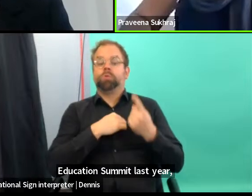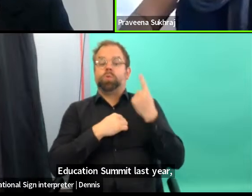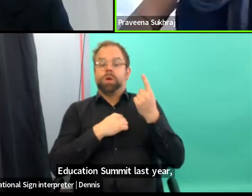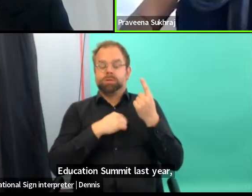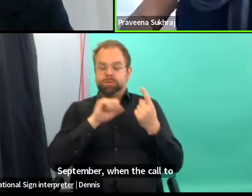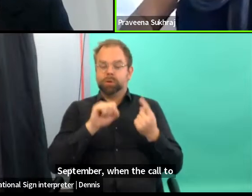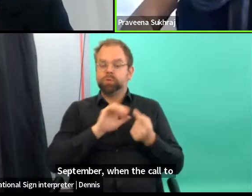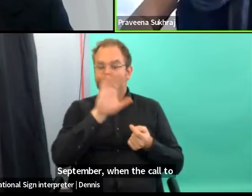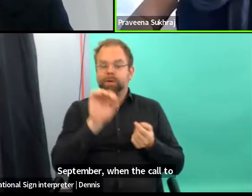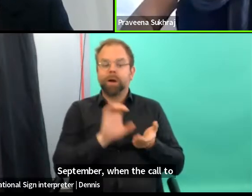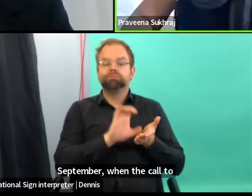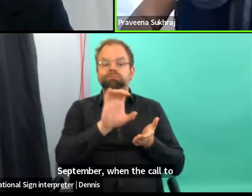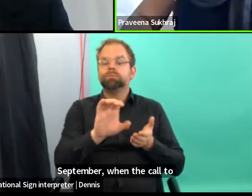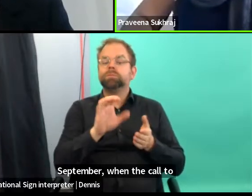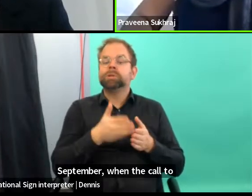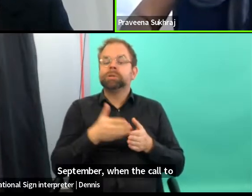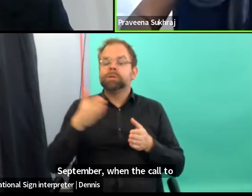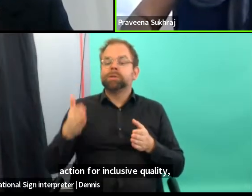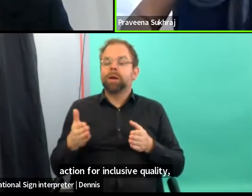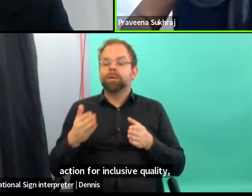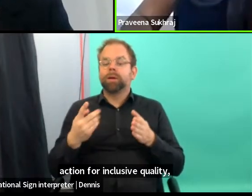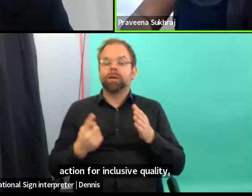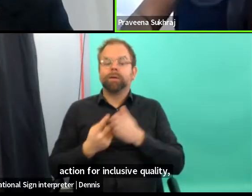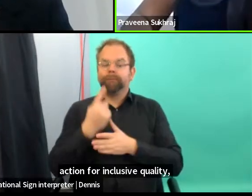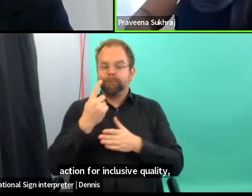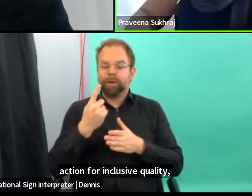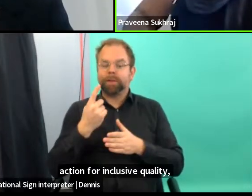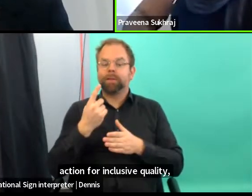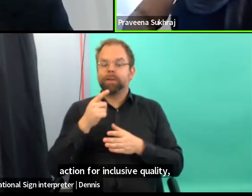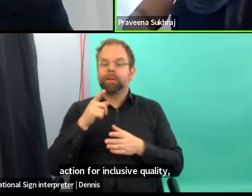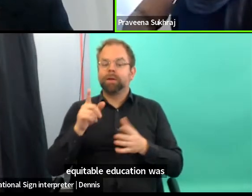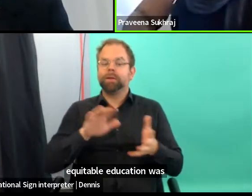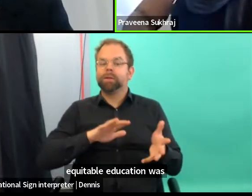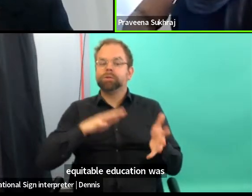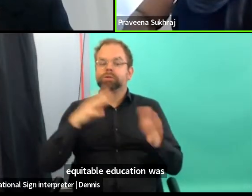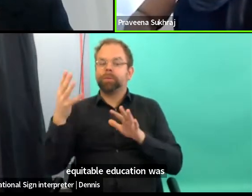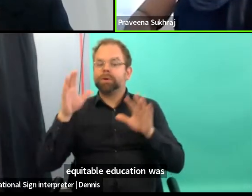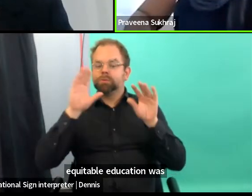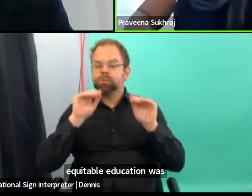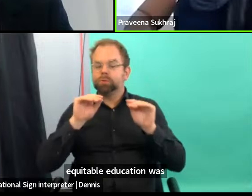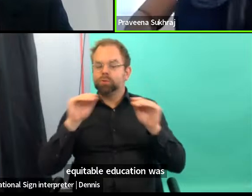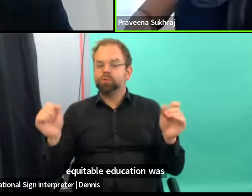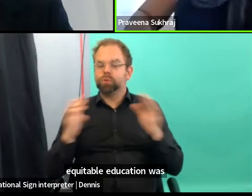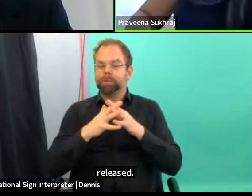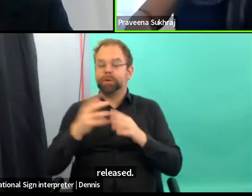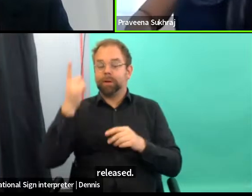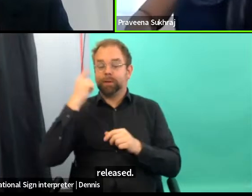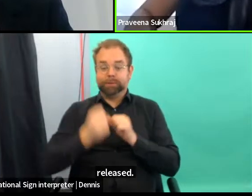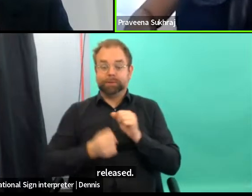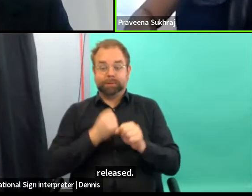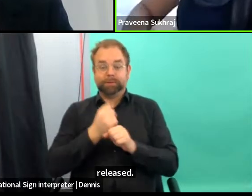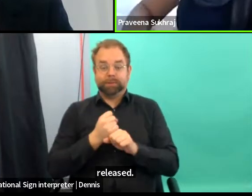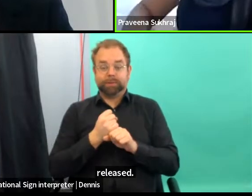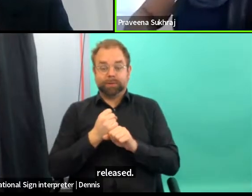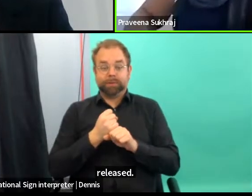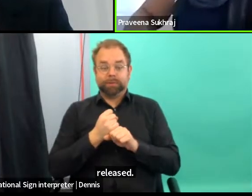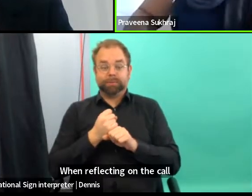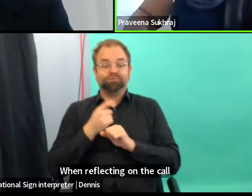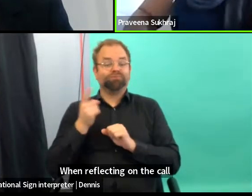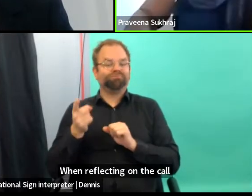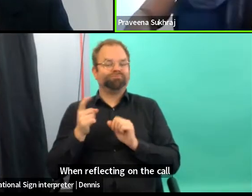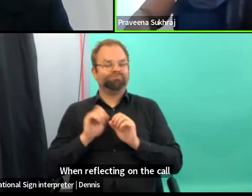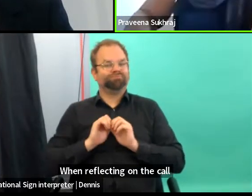equitable education was released. When reflecting on the call to action as outlined by Diane earlier, on